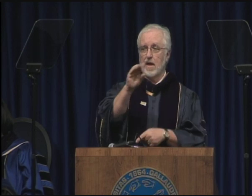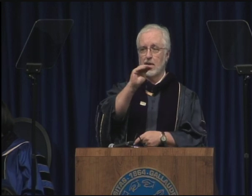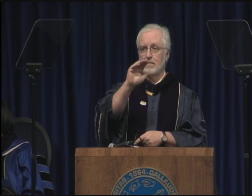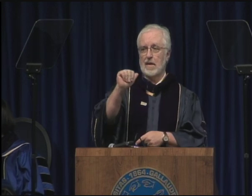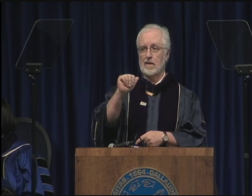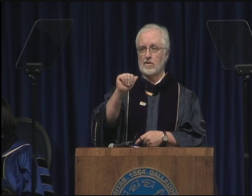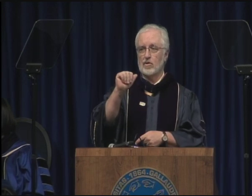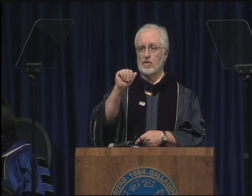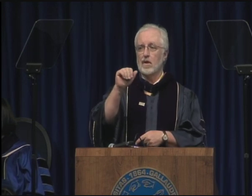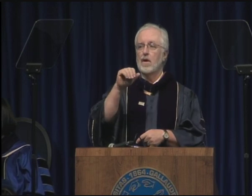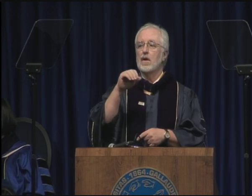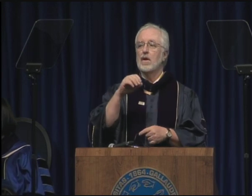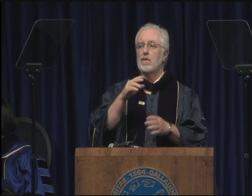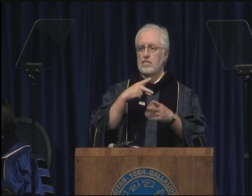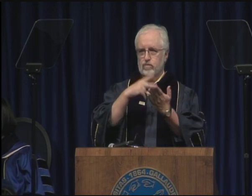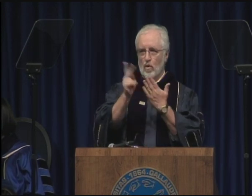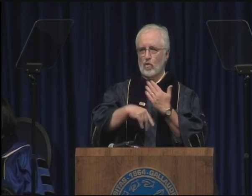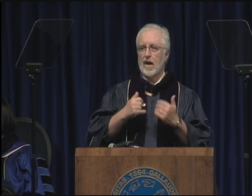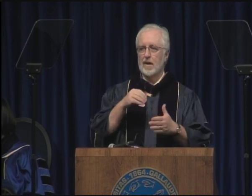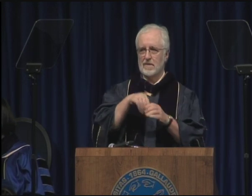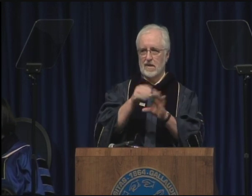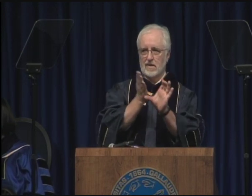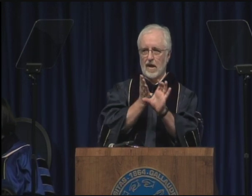Will the graduates from the Specialist and Master of Arts